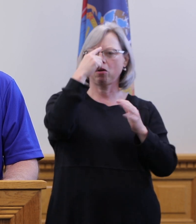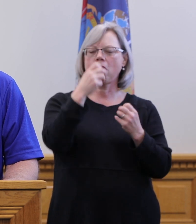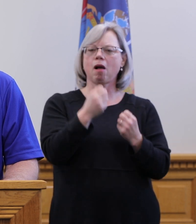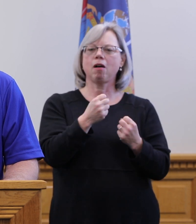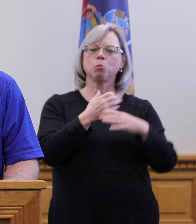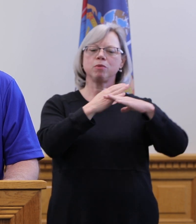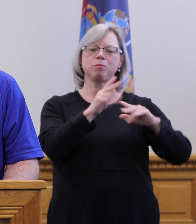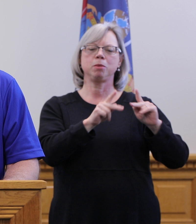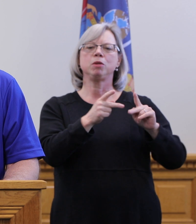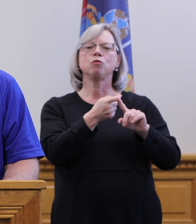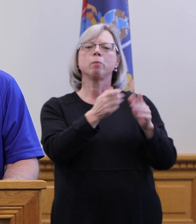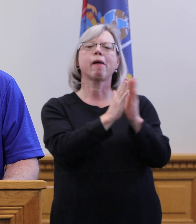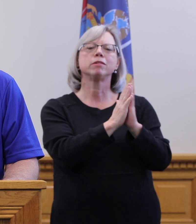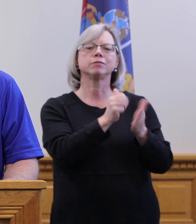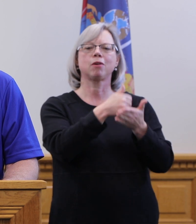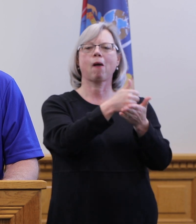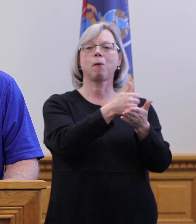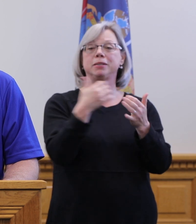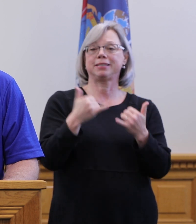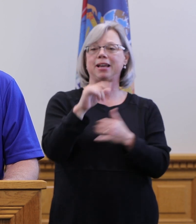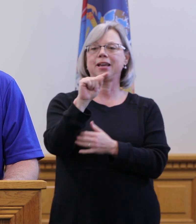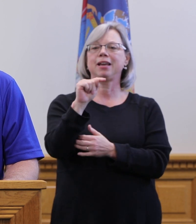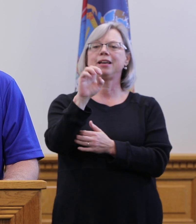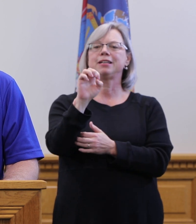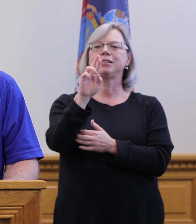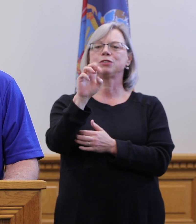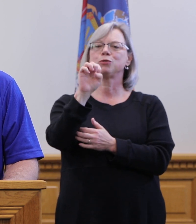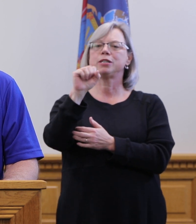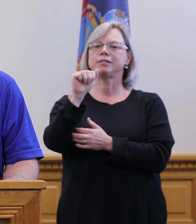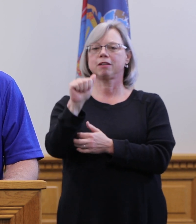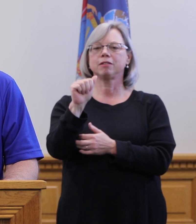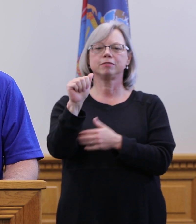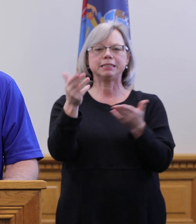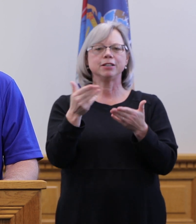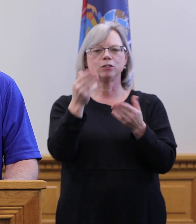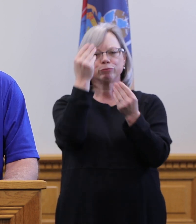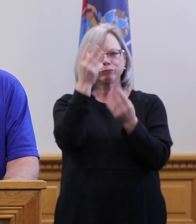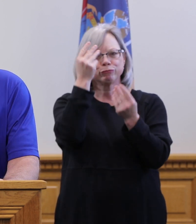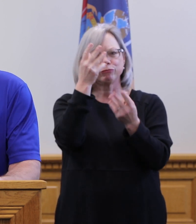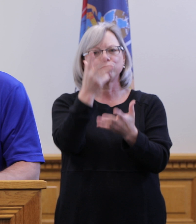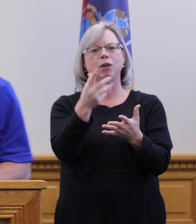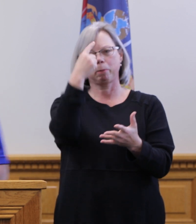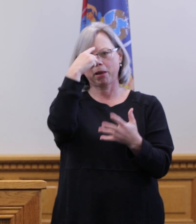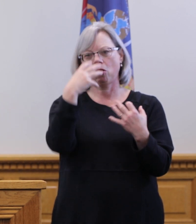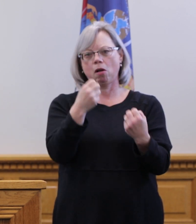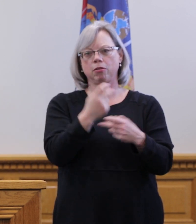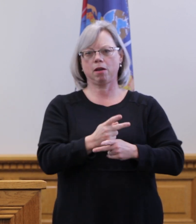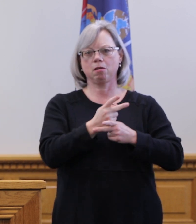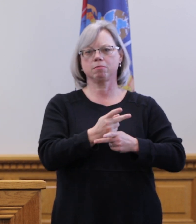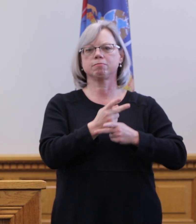from asking for help. Today, Teresa is here to give us more information about mental health care.